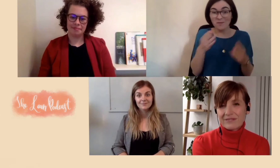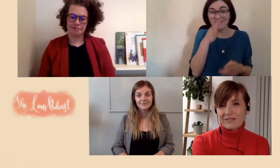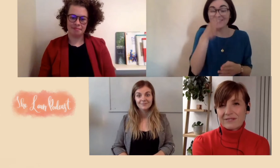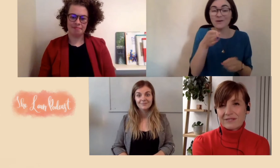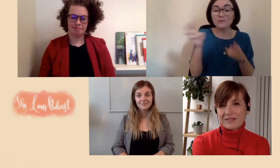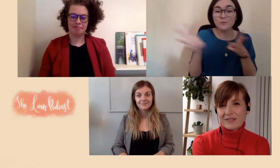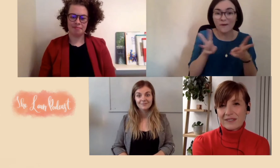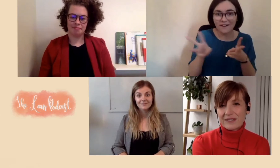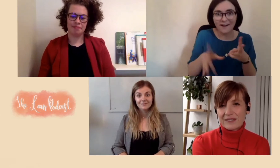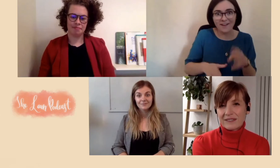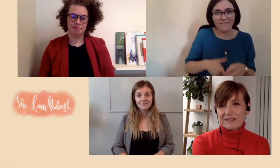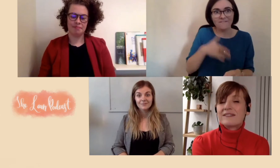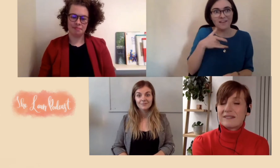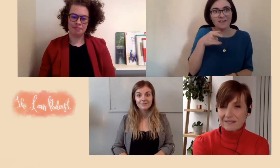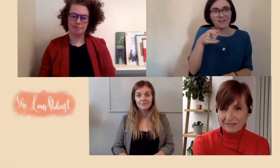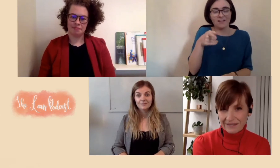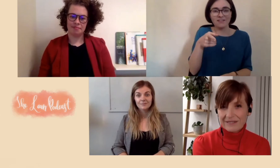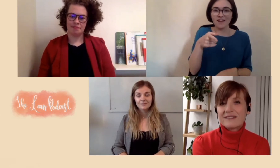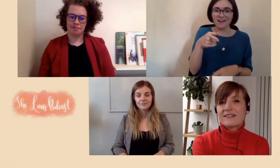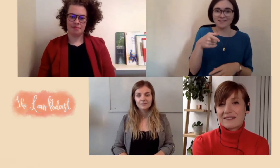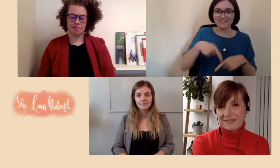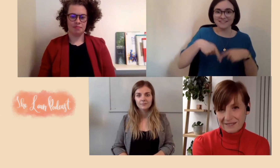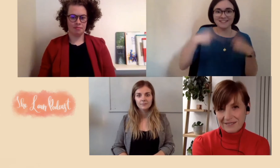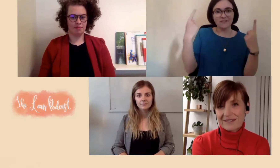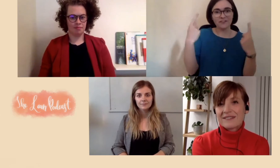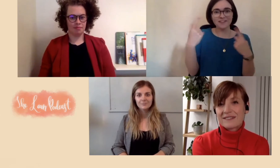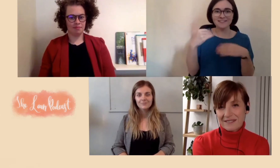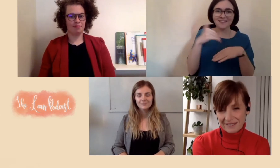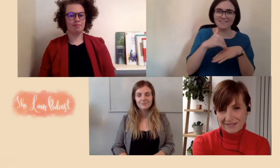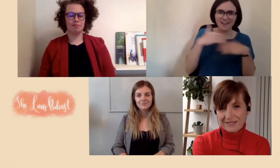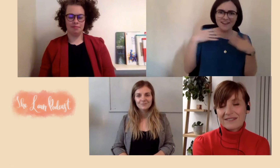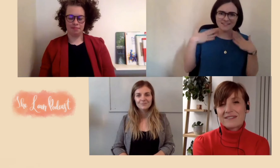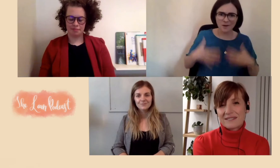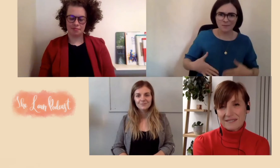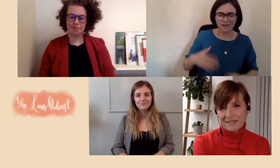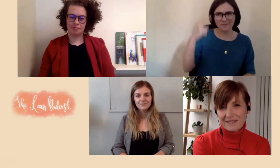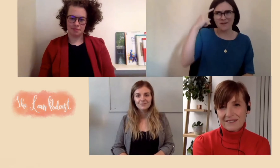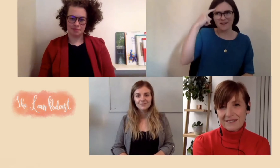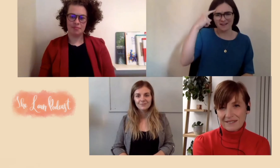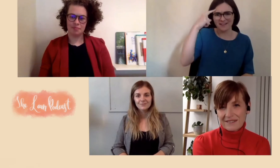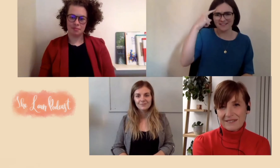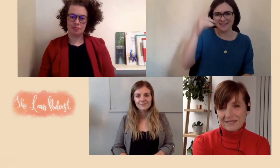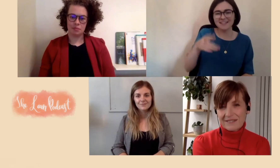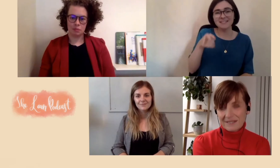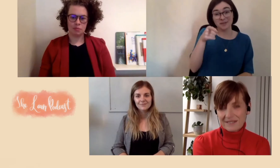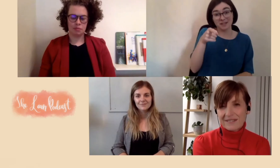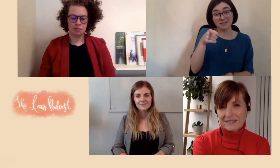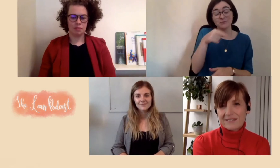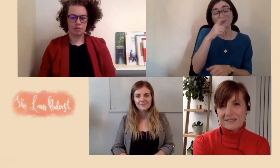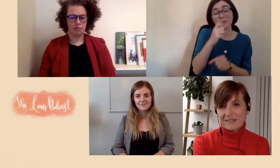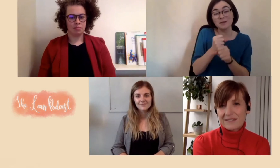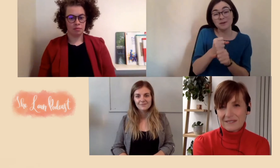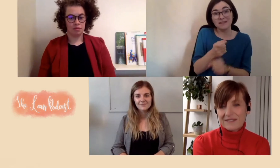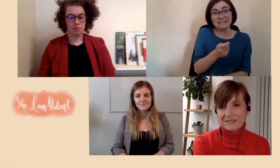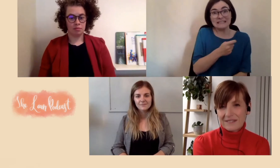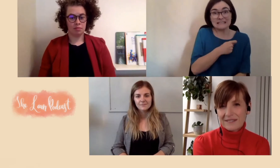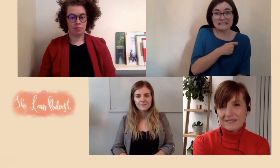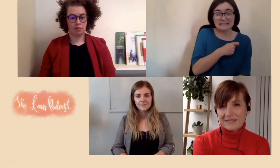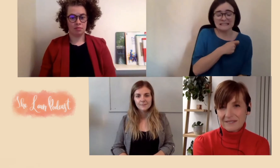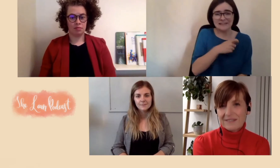outfit as if I was going to work, I could feel the difference that made. And especially if, as you mentioned, the